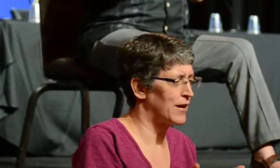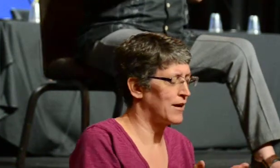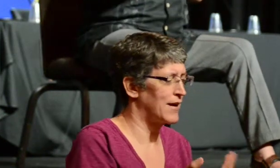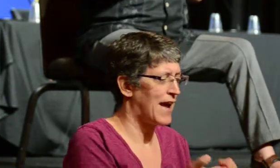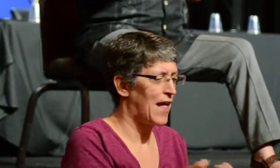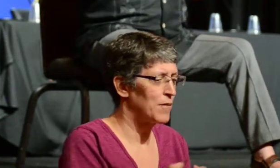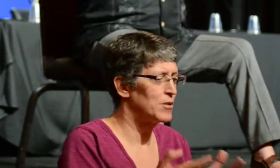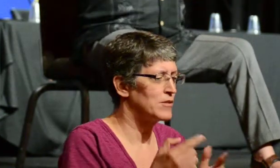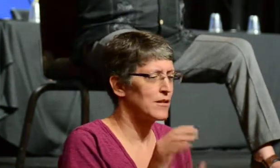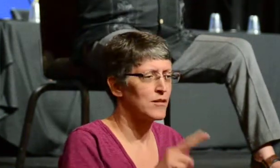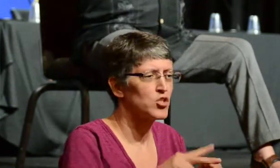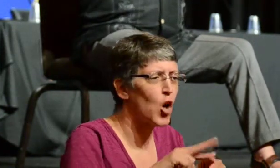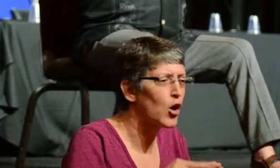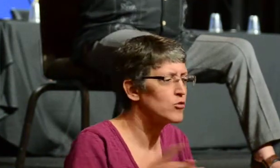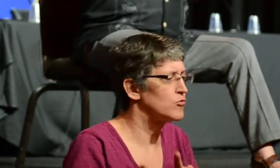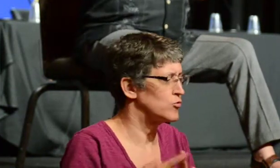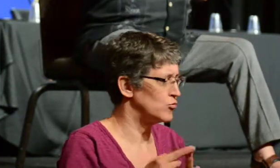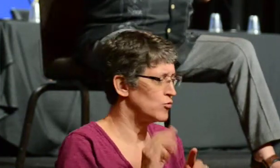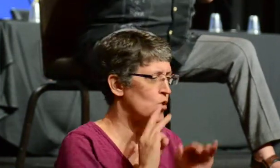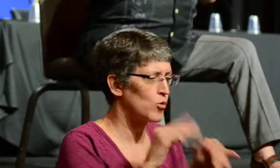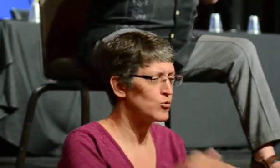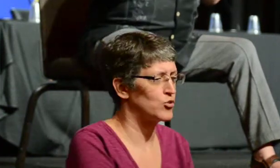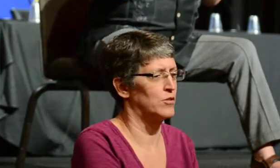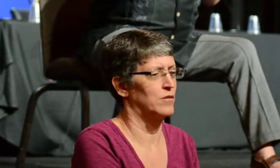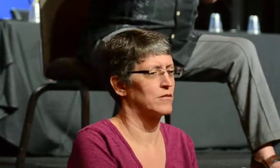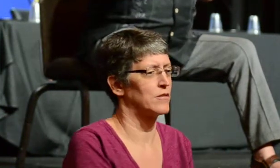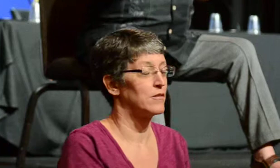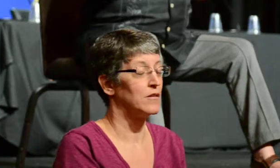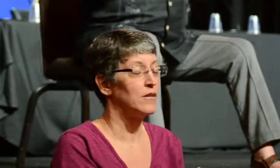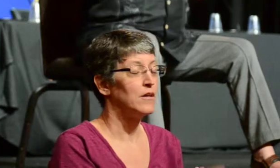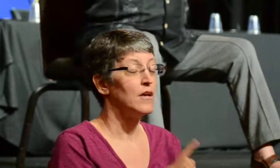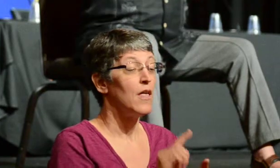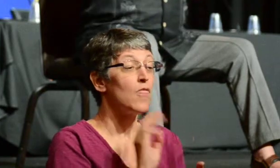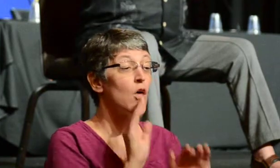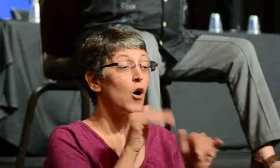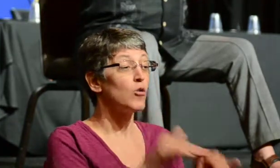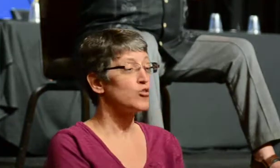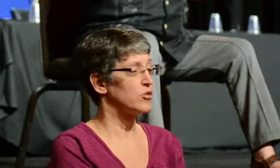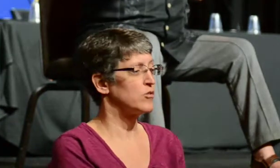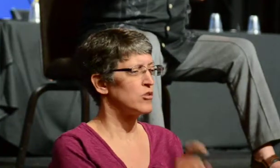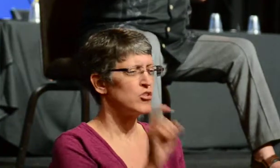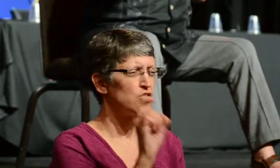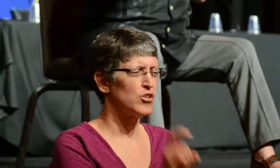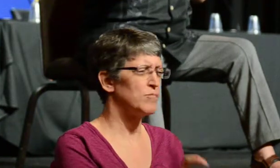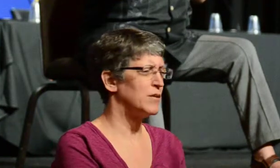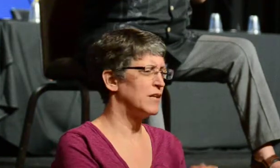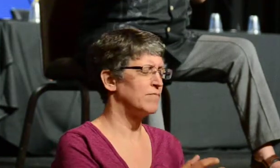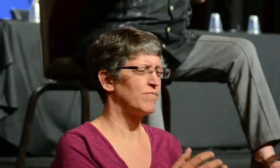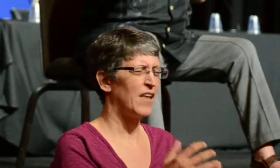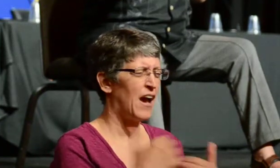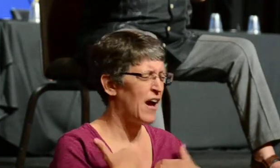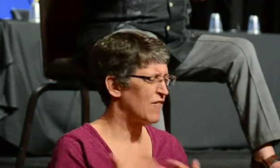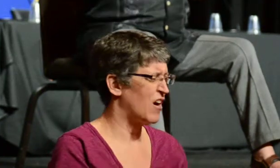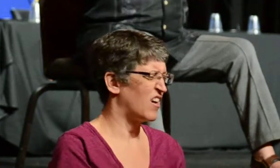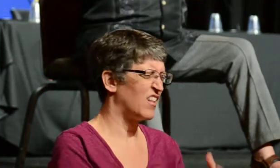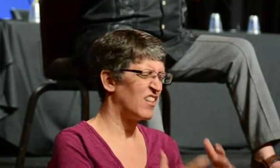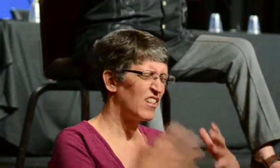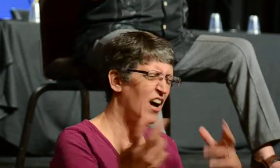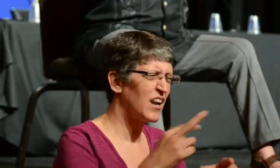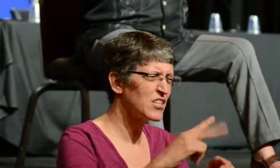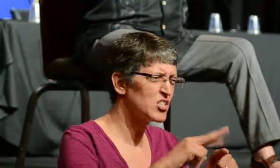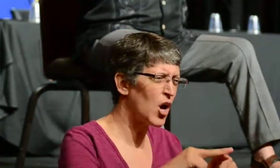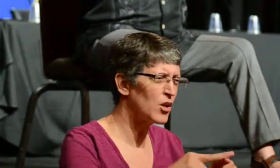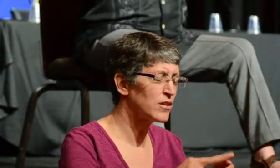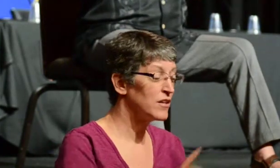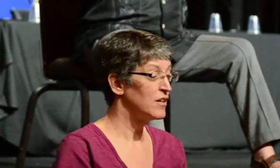and salt, the oceans should be incredibly salty. But the